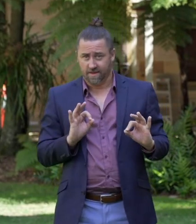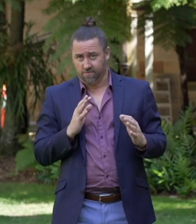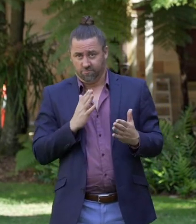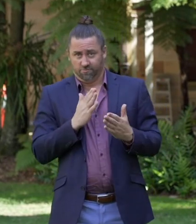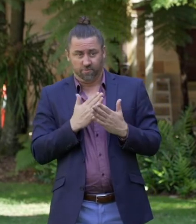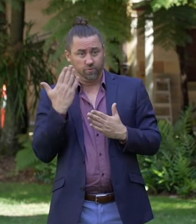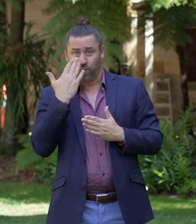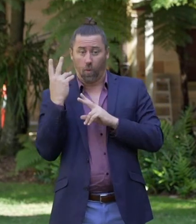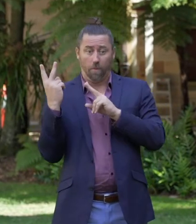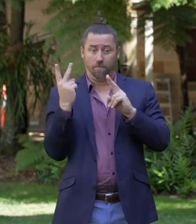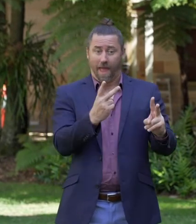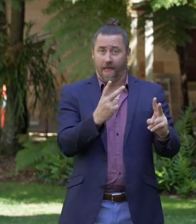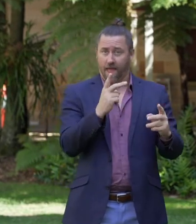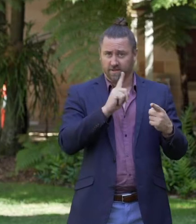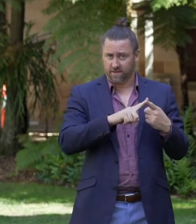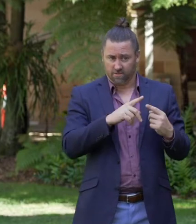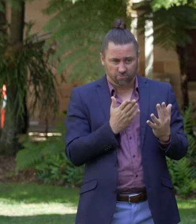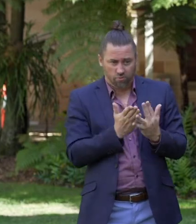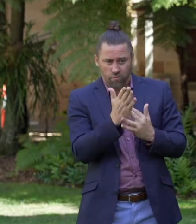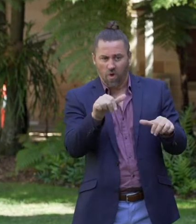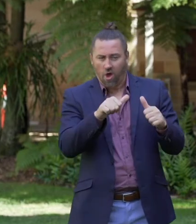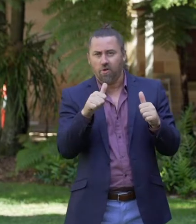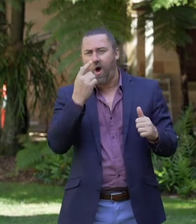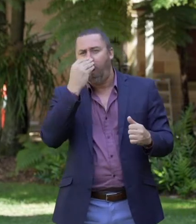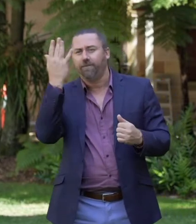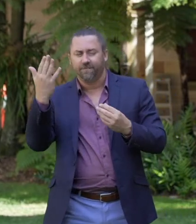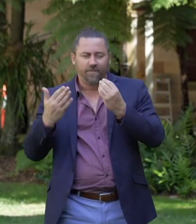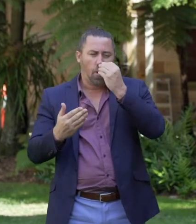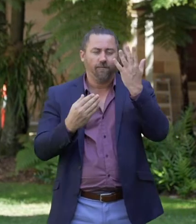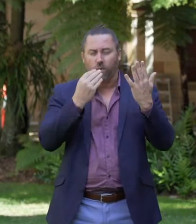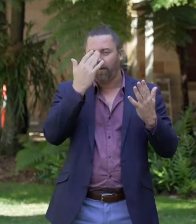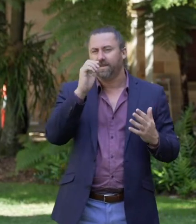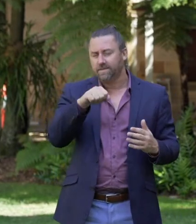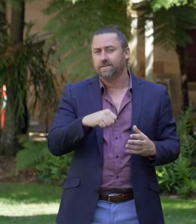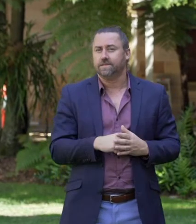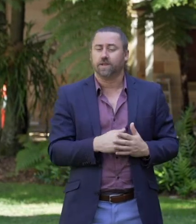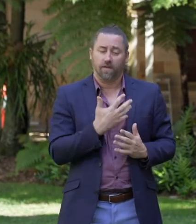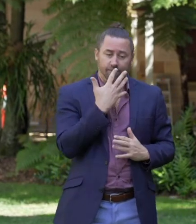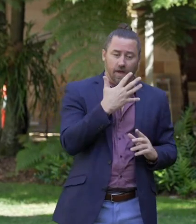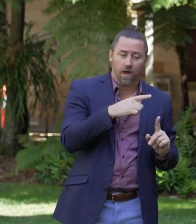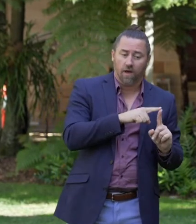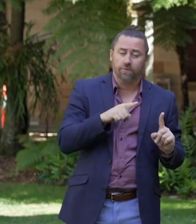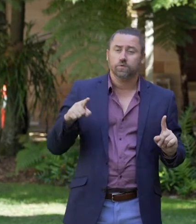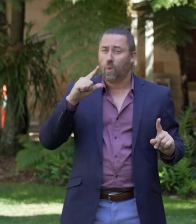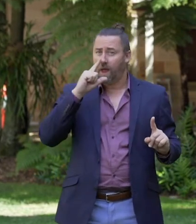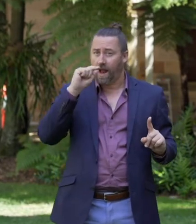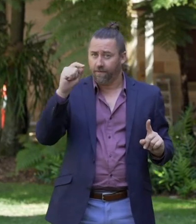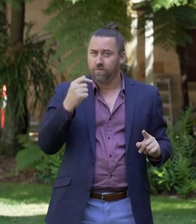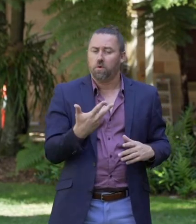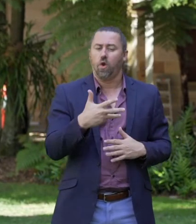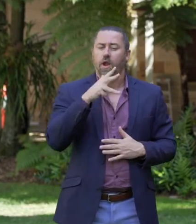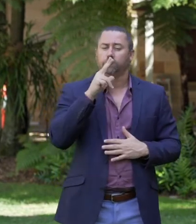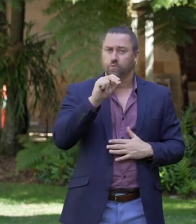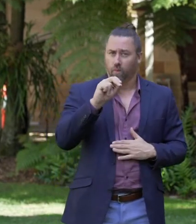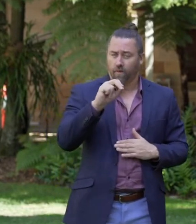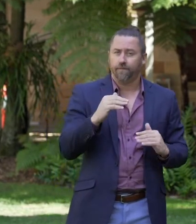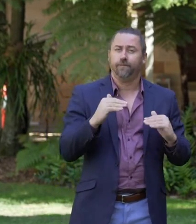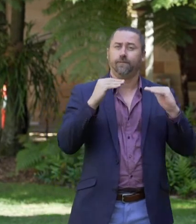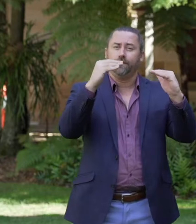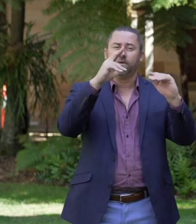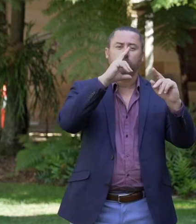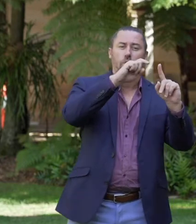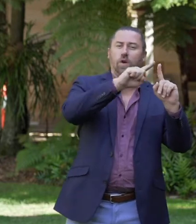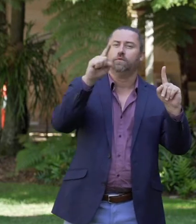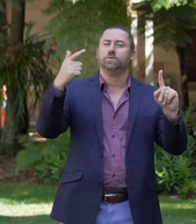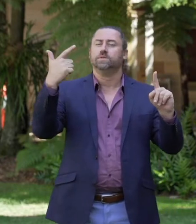since schools returned last week. 912 cases among the 5 to 11 year old age group and 790 in the 12